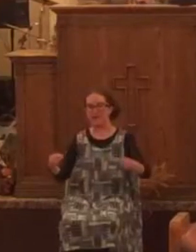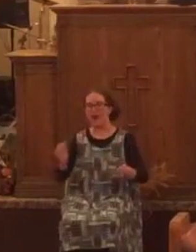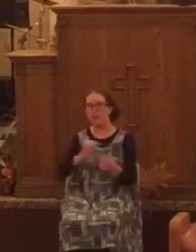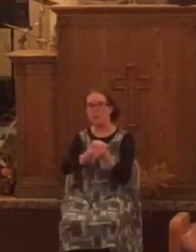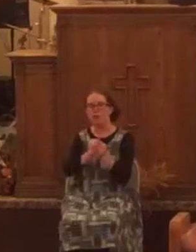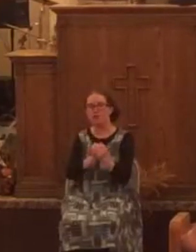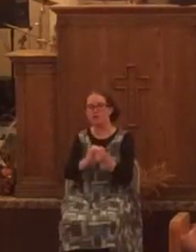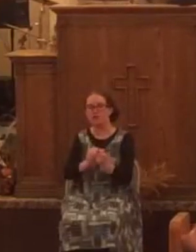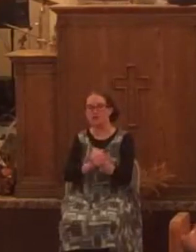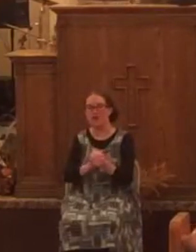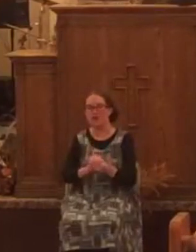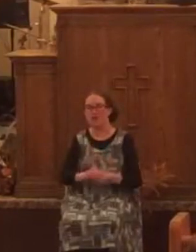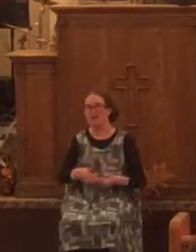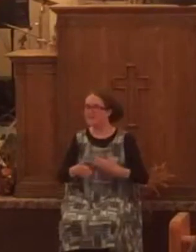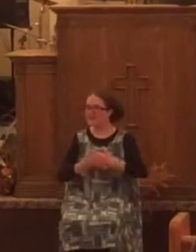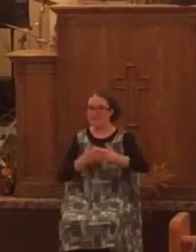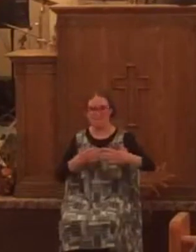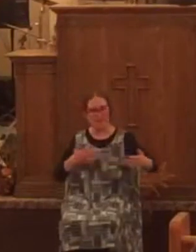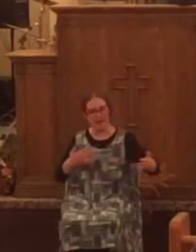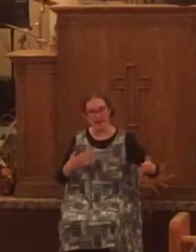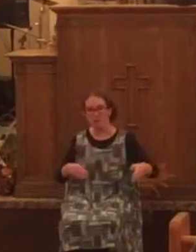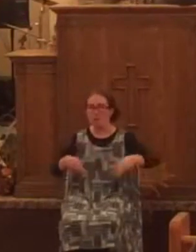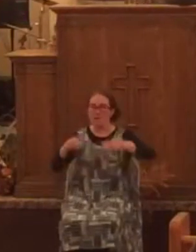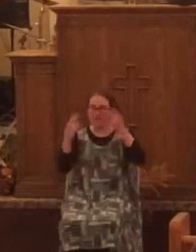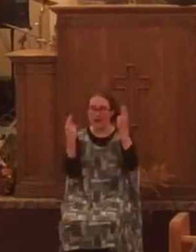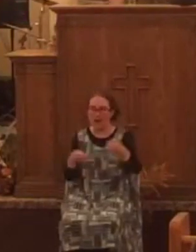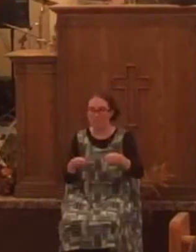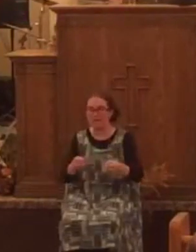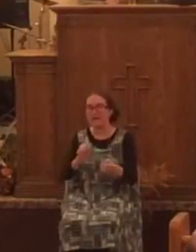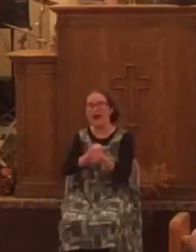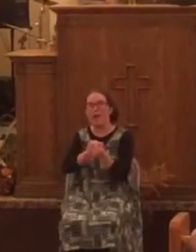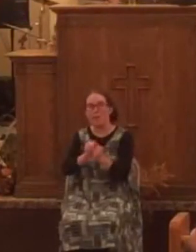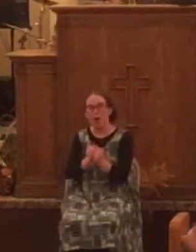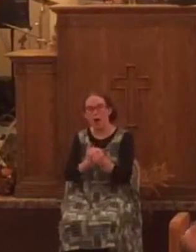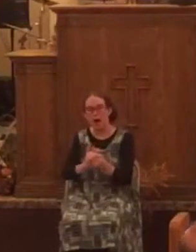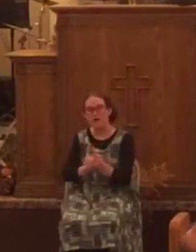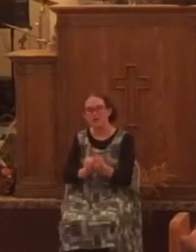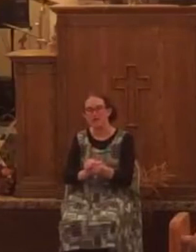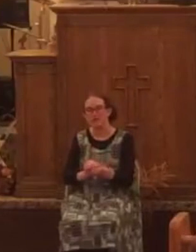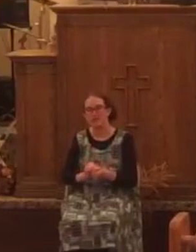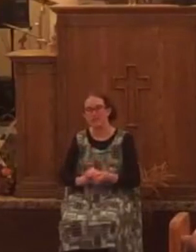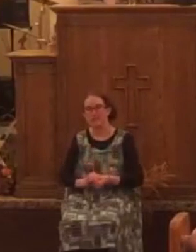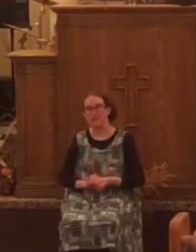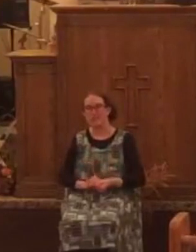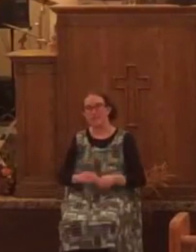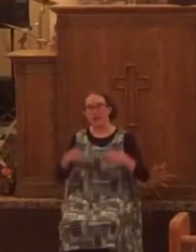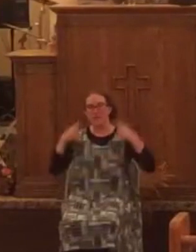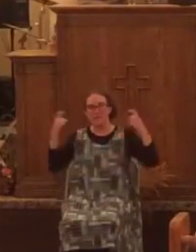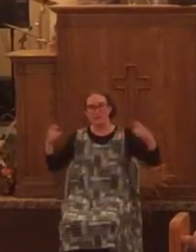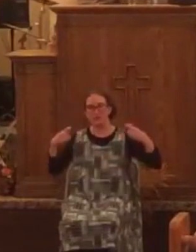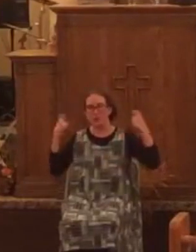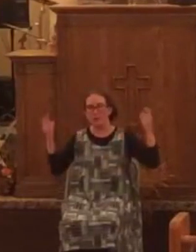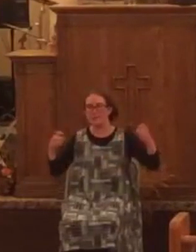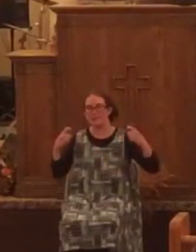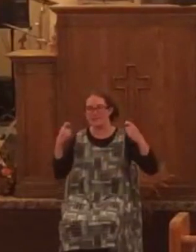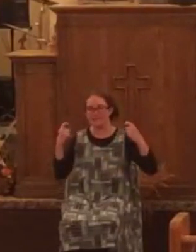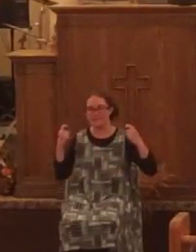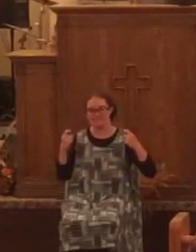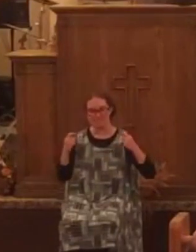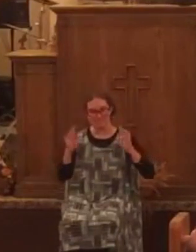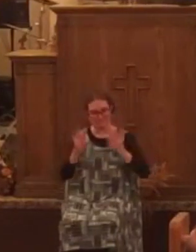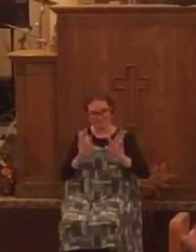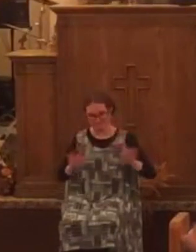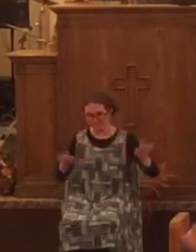washed. Amen. It doesn't matter what's going on. I'm washed. Hallelujah. And I rejoice.